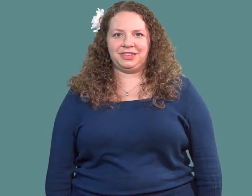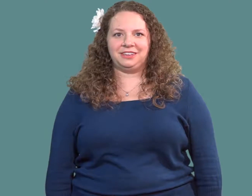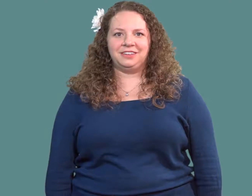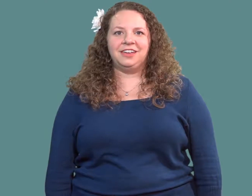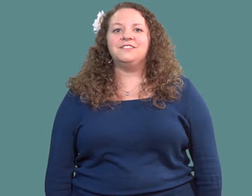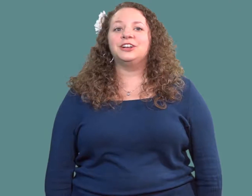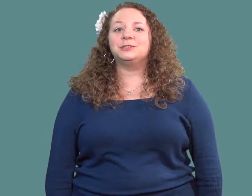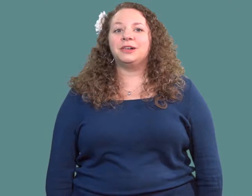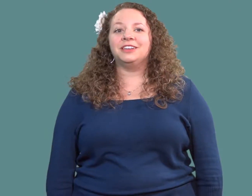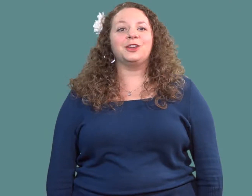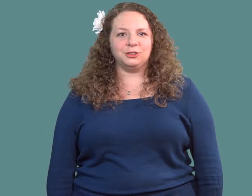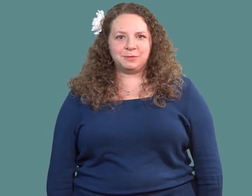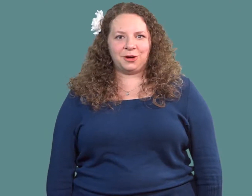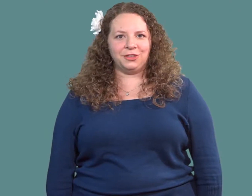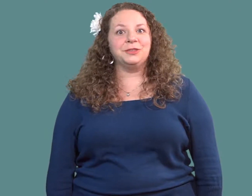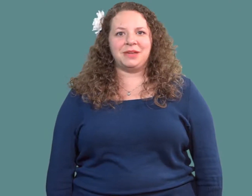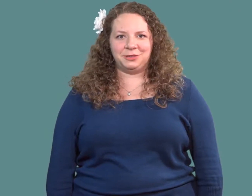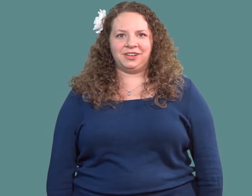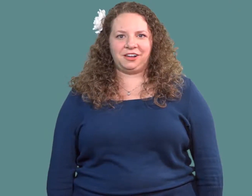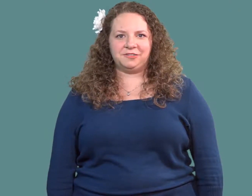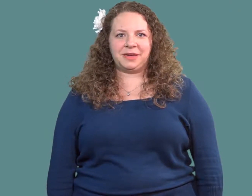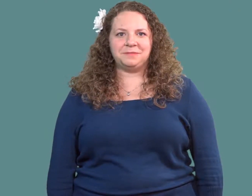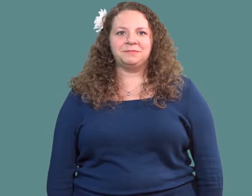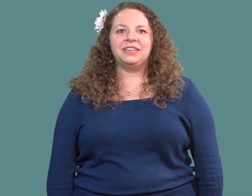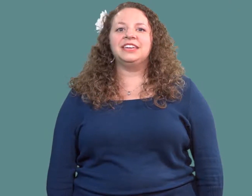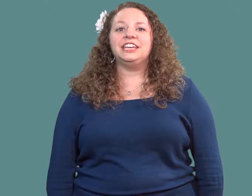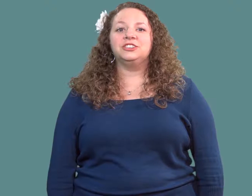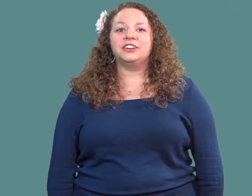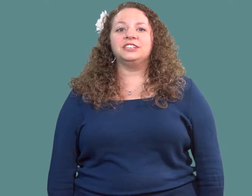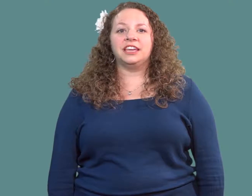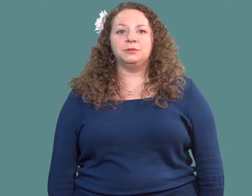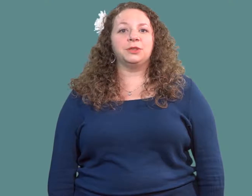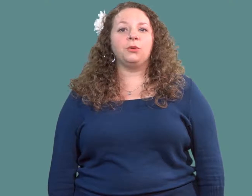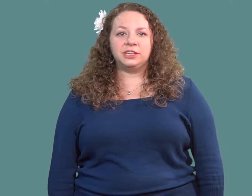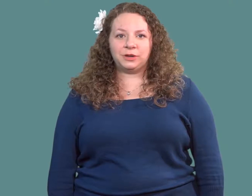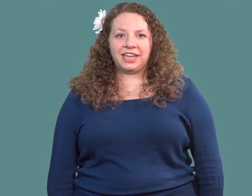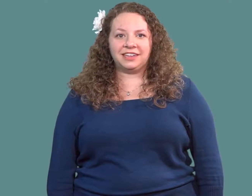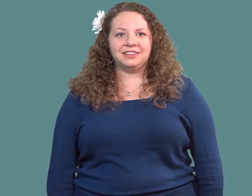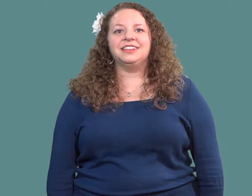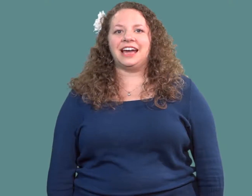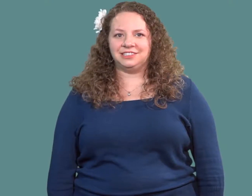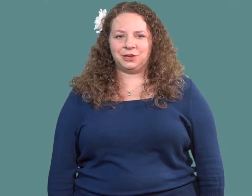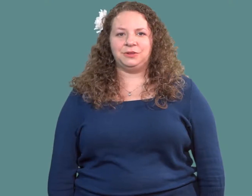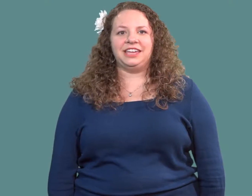fingerspelling. Fingerspelling can also be called the manual alphabet. Each letter is signed with only one hand and has its own hand